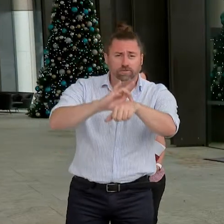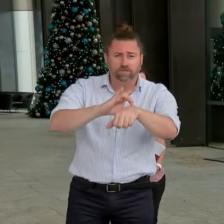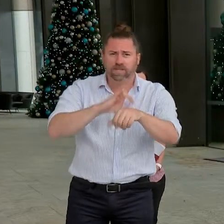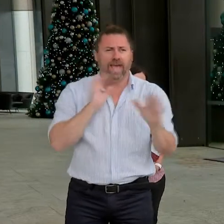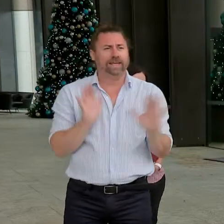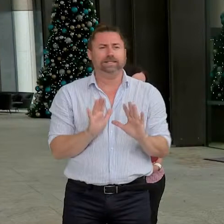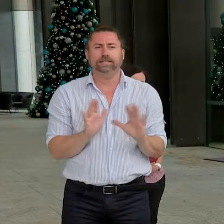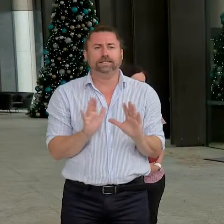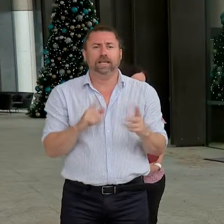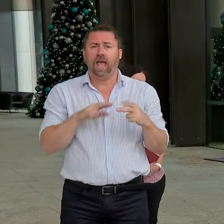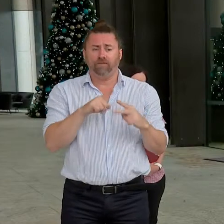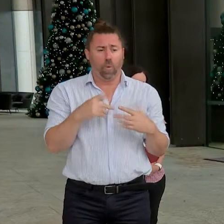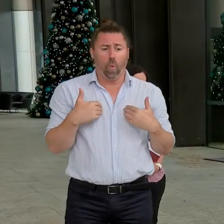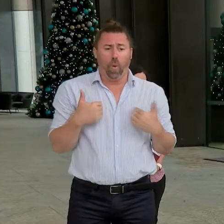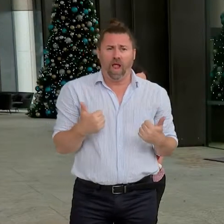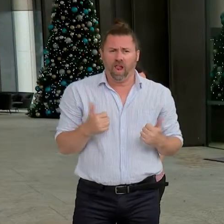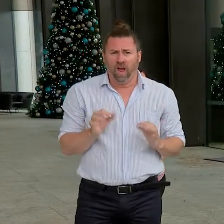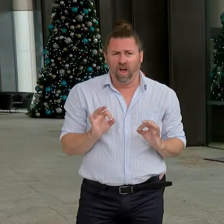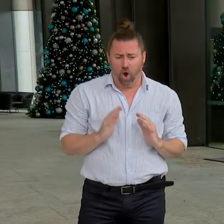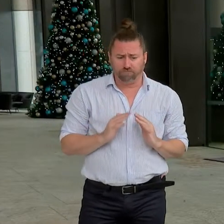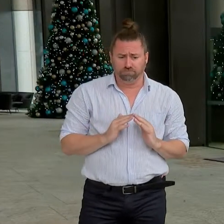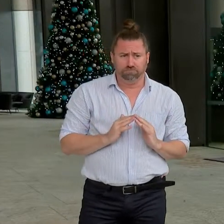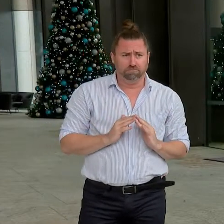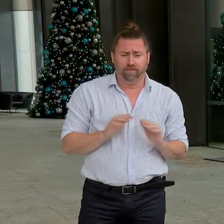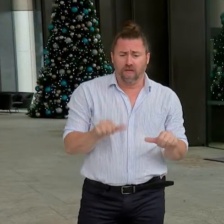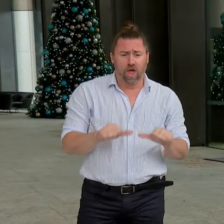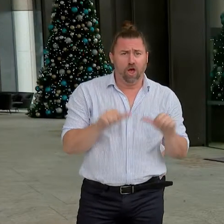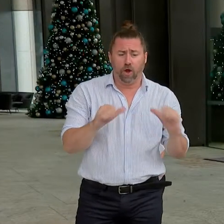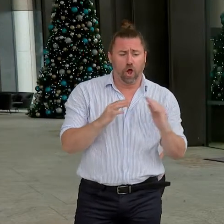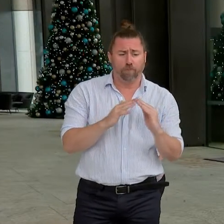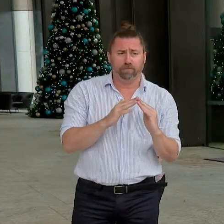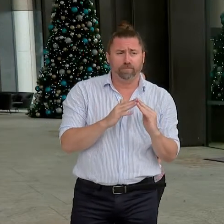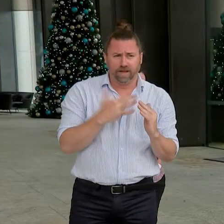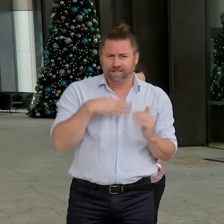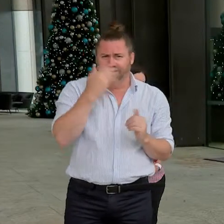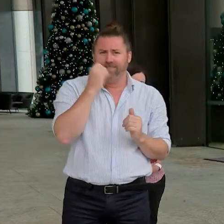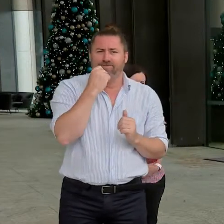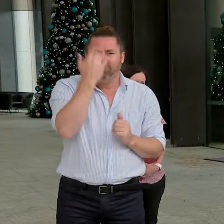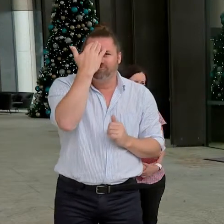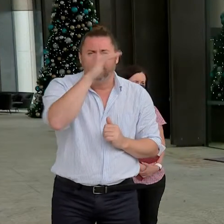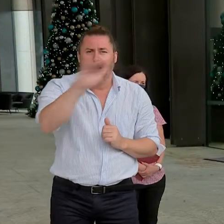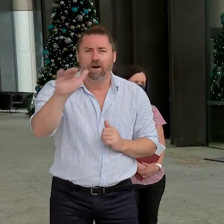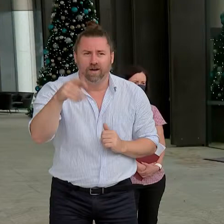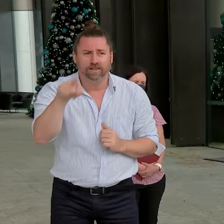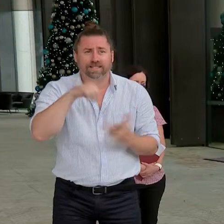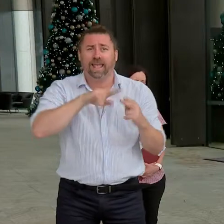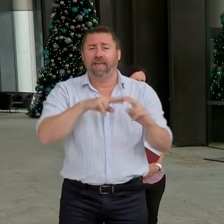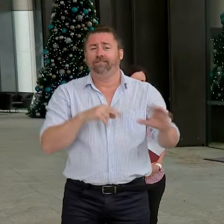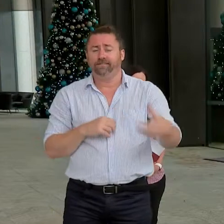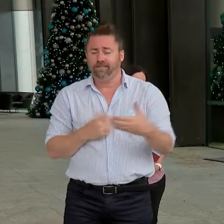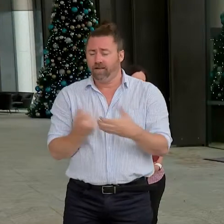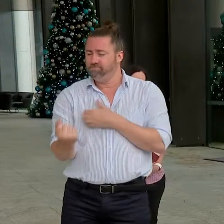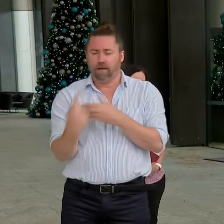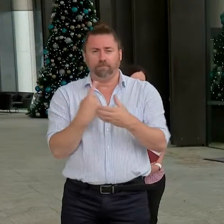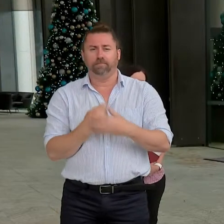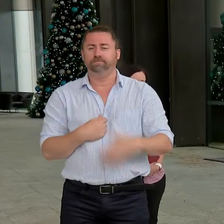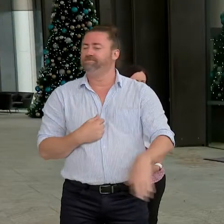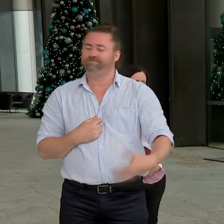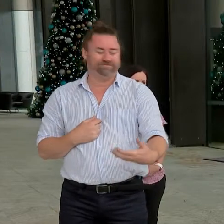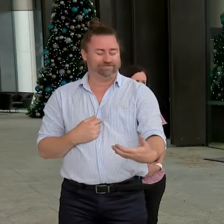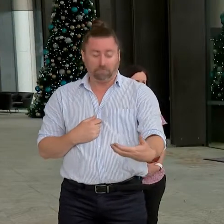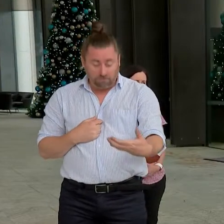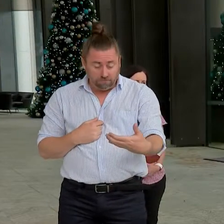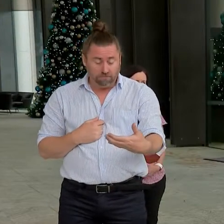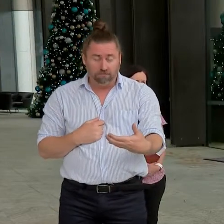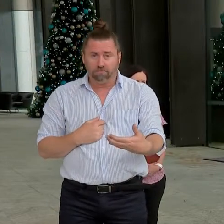of our emergency departments, and it's not necessary. So I would like to remind people that if they do get this text, if they are relatively